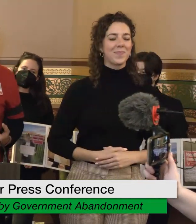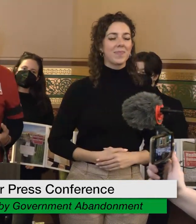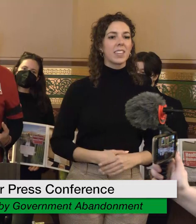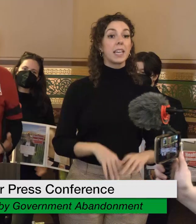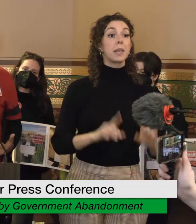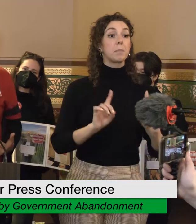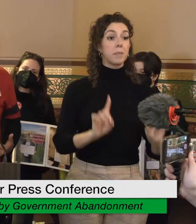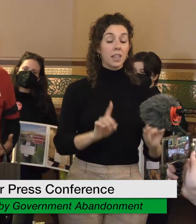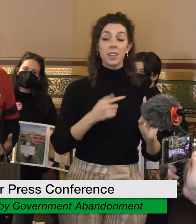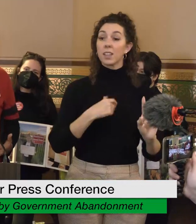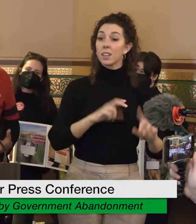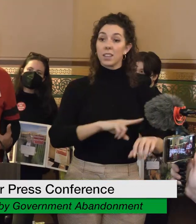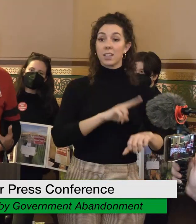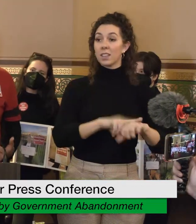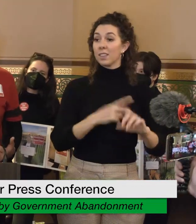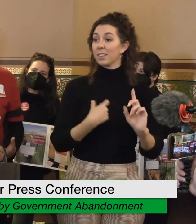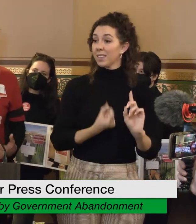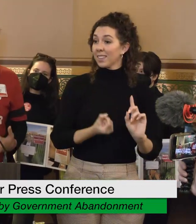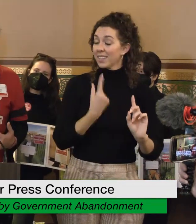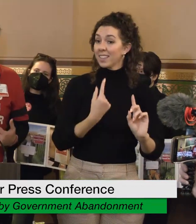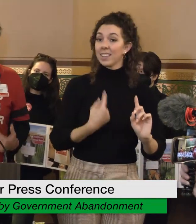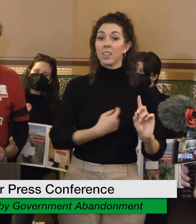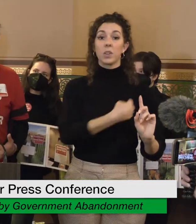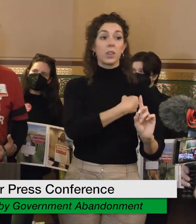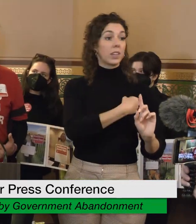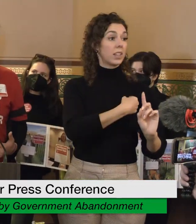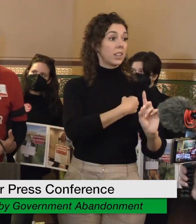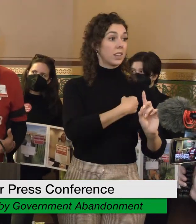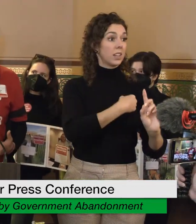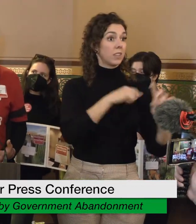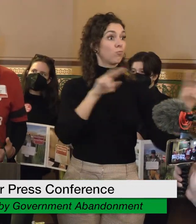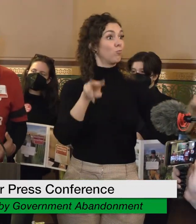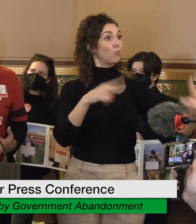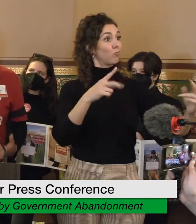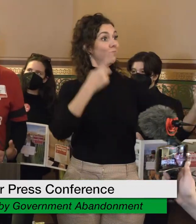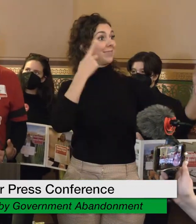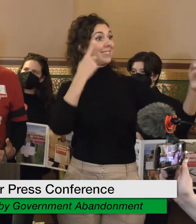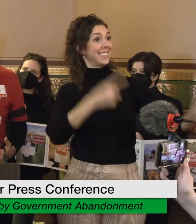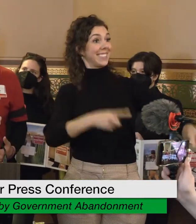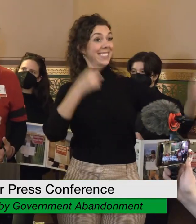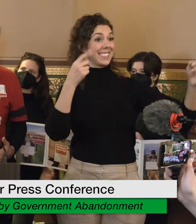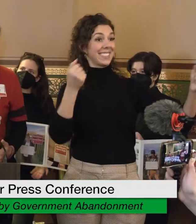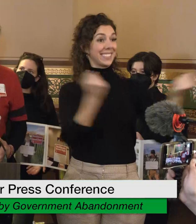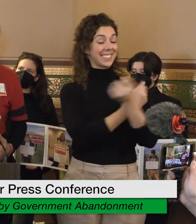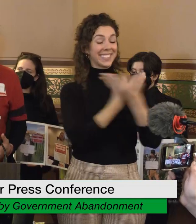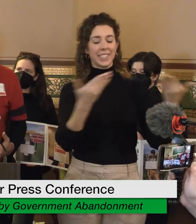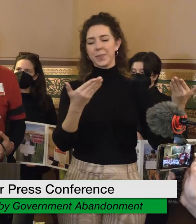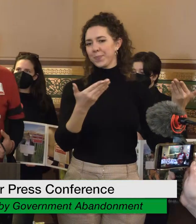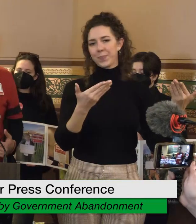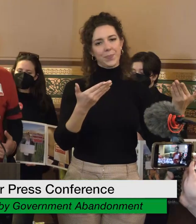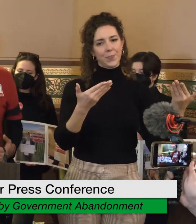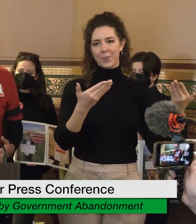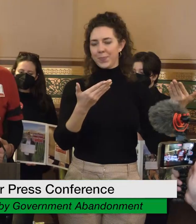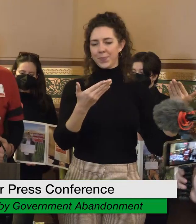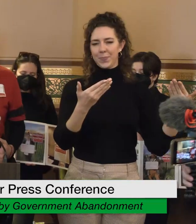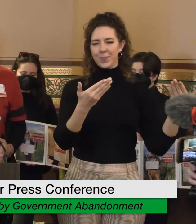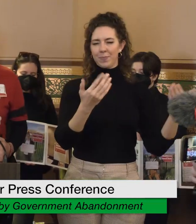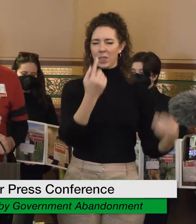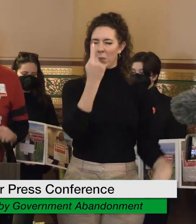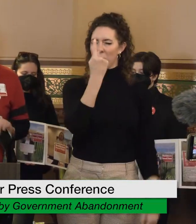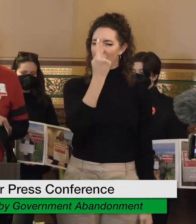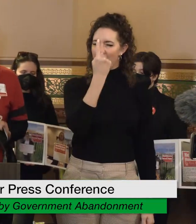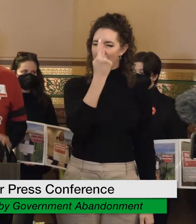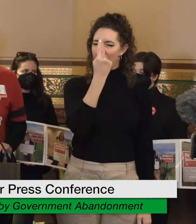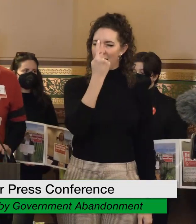But of course, we weren't able to see eye to eye with management on everything. In fact, there was one